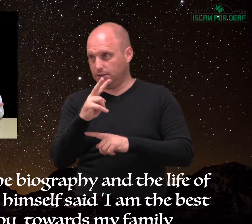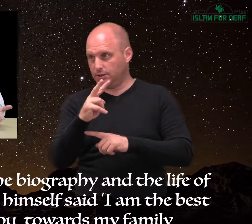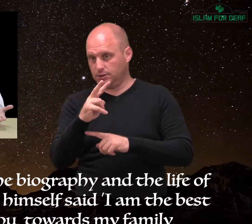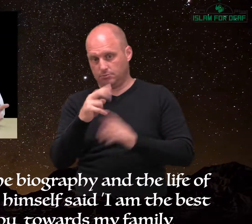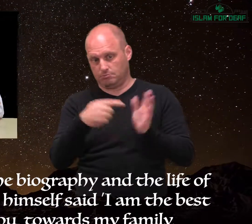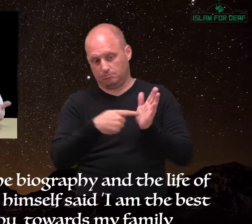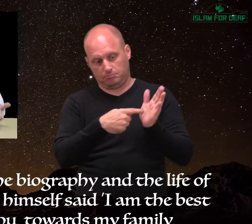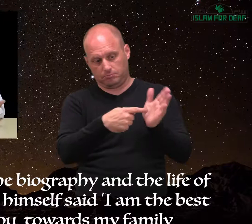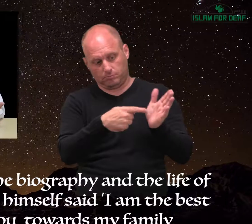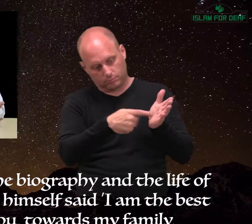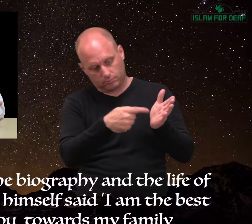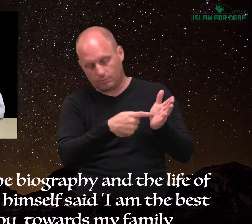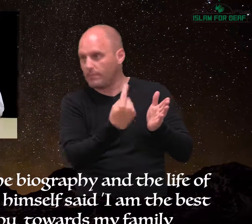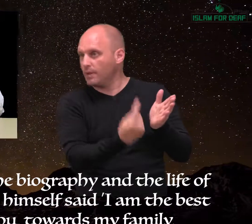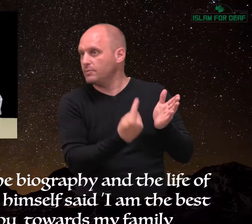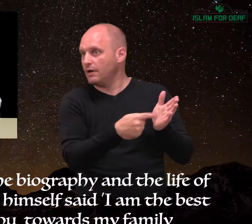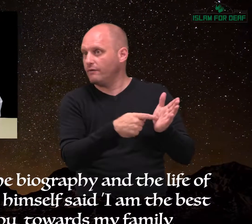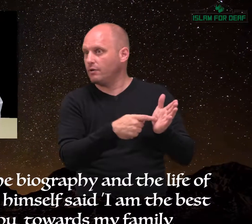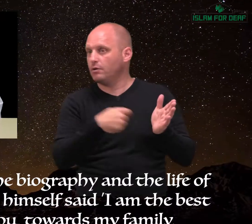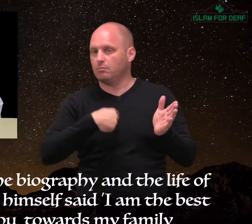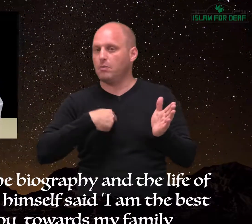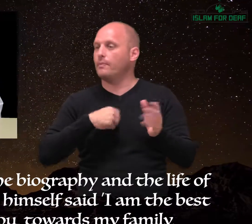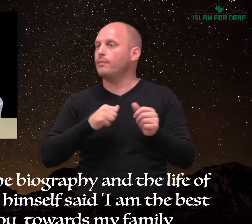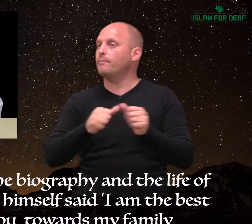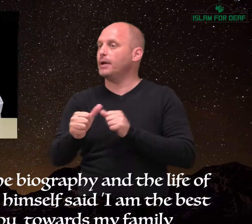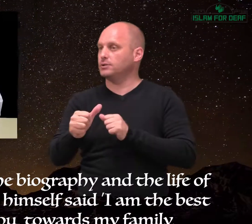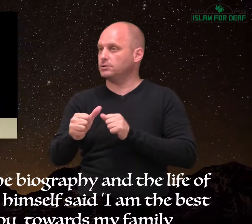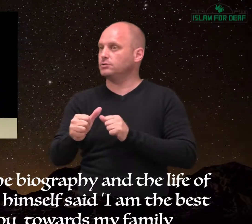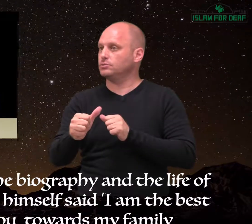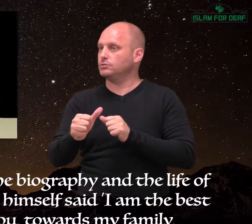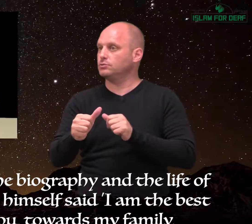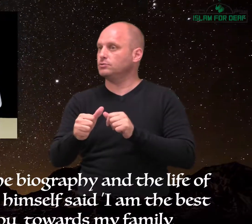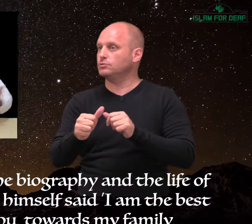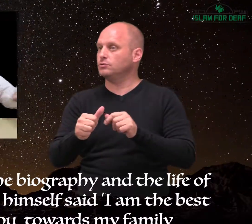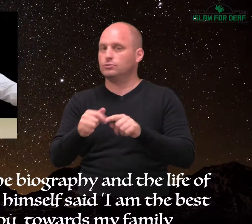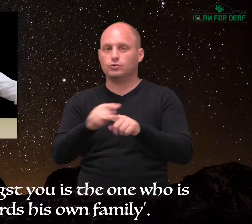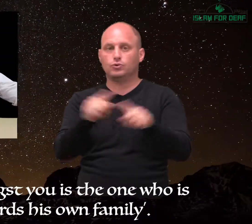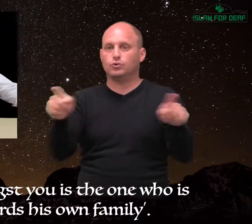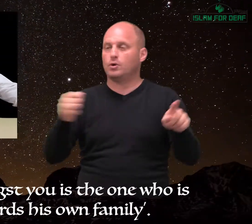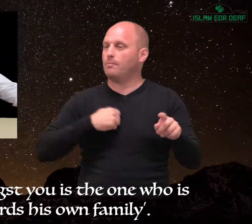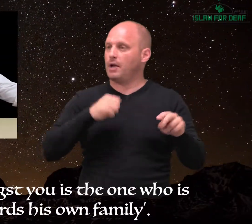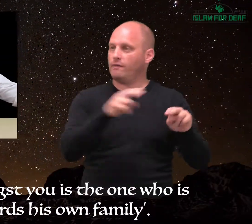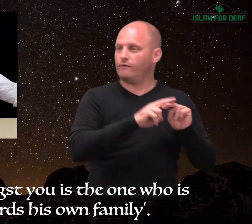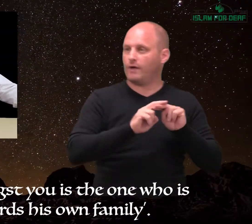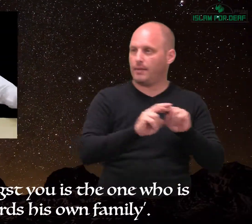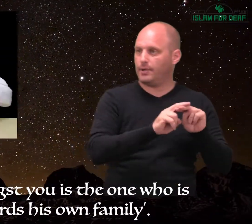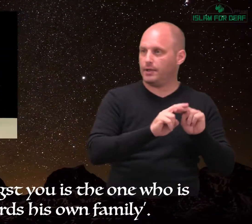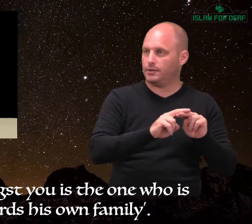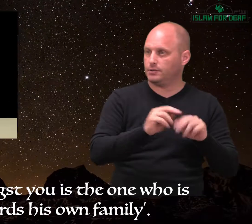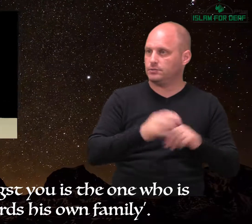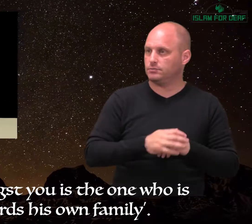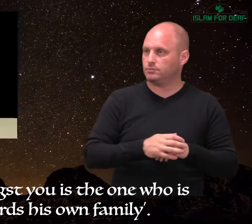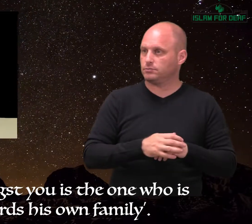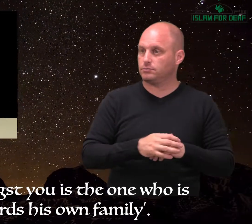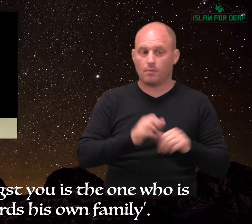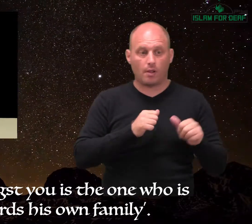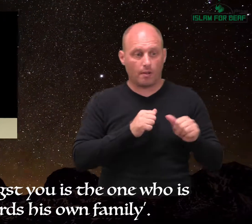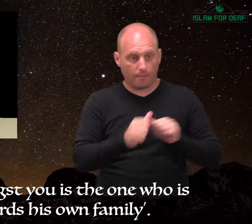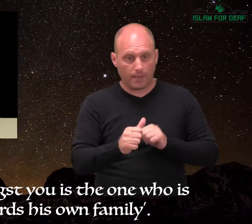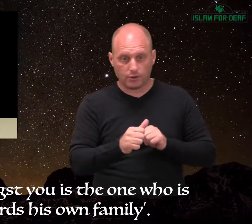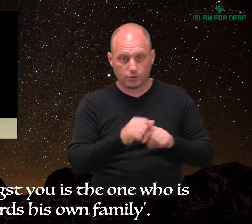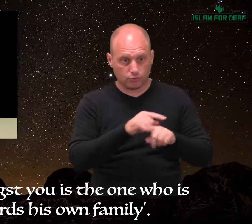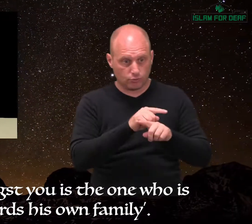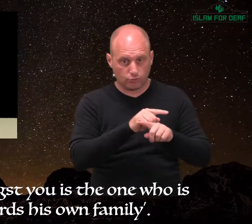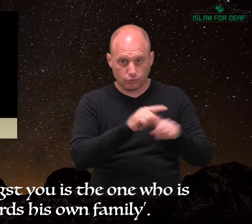himself, he said, I'm the best amongst you towards my family. And he said, the best